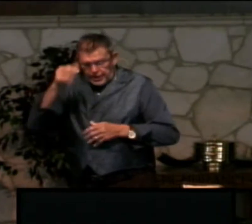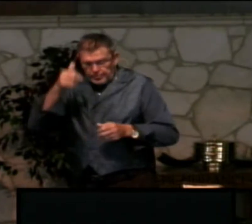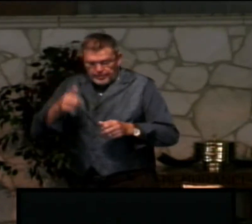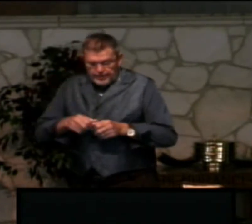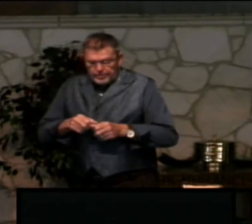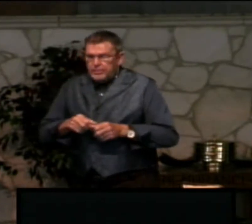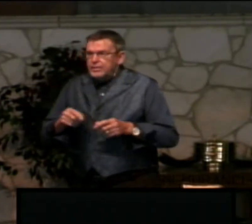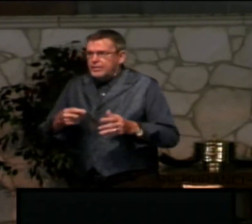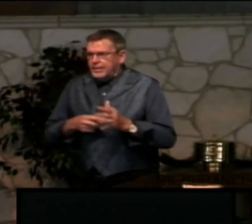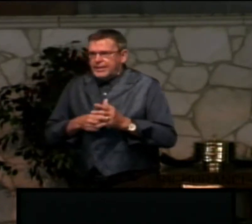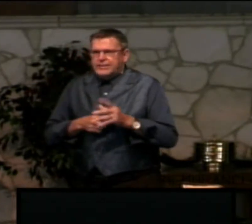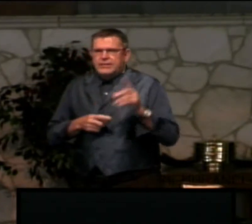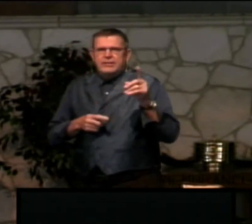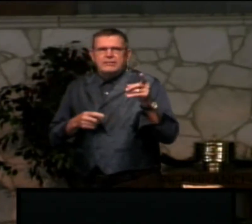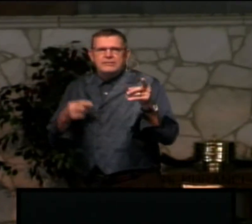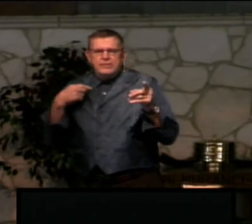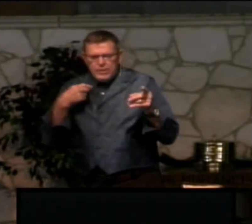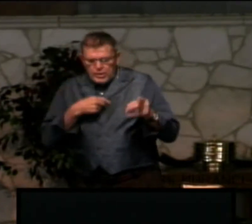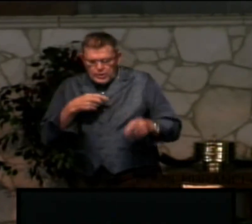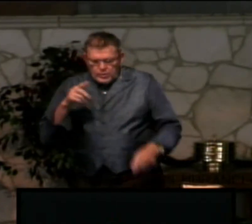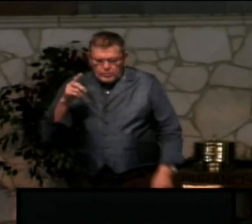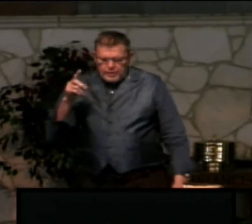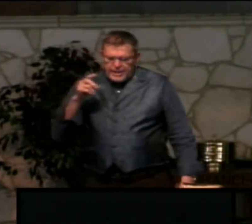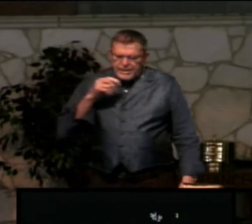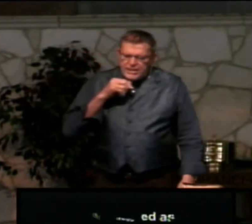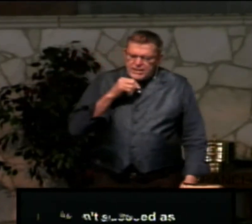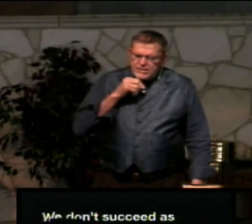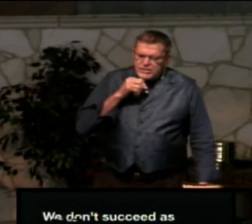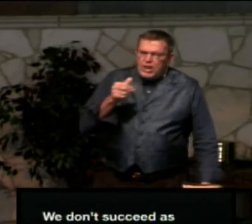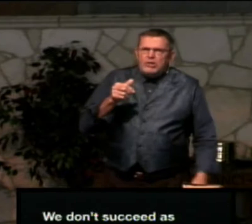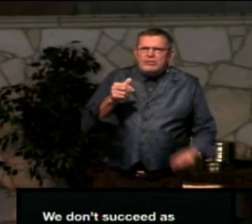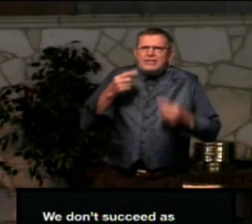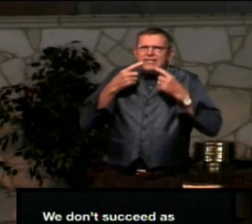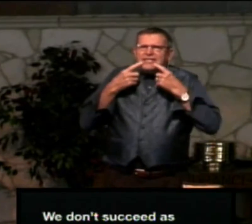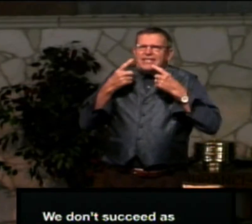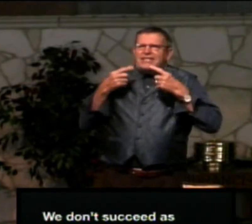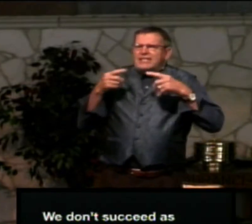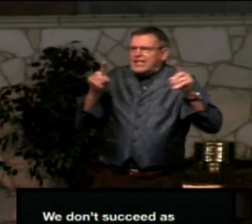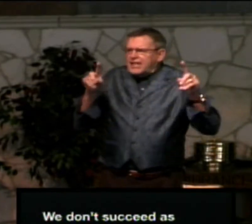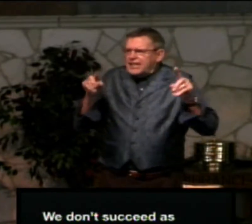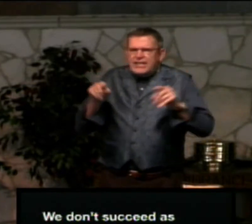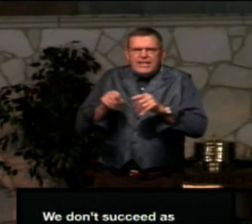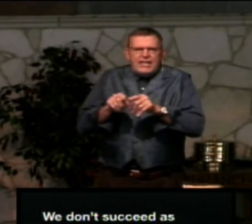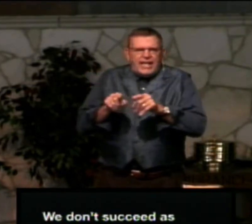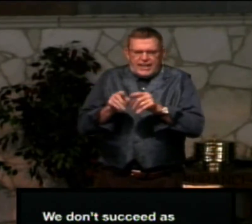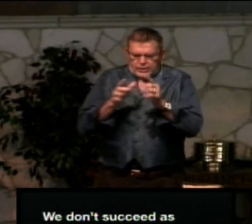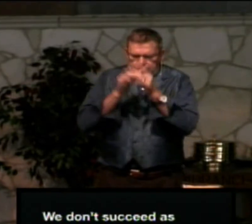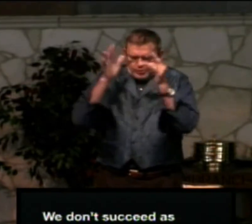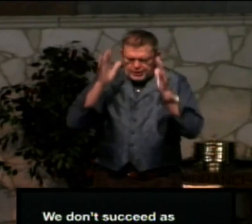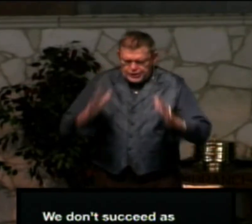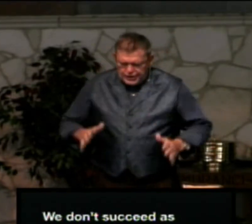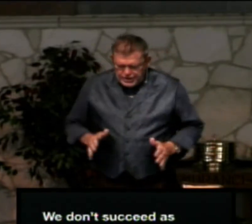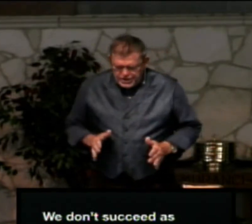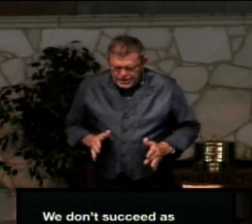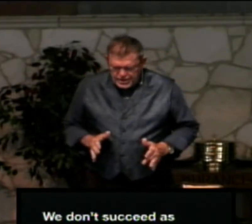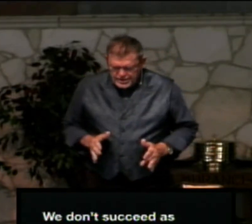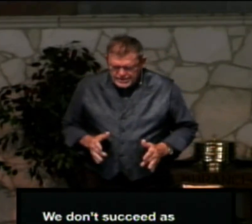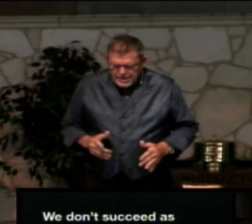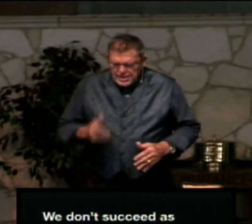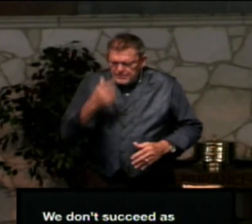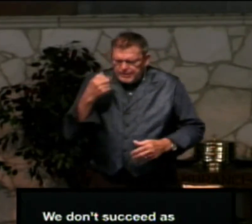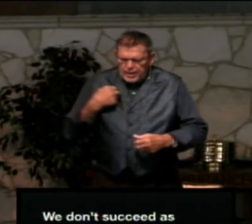but you need to remember this. We don't succeed as